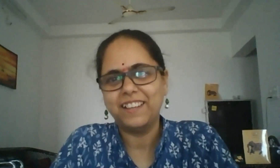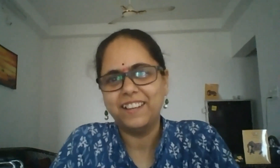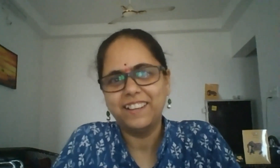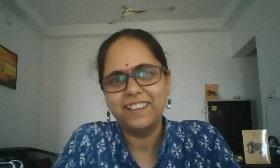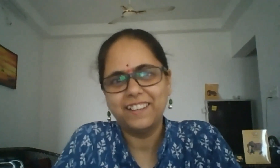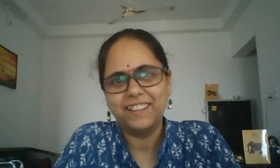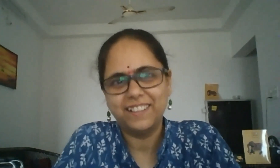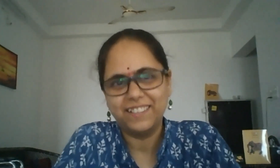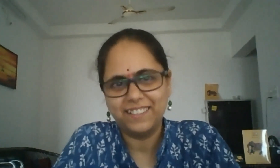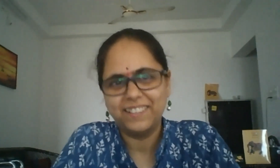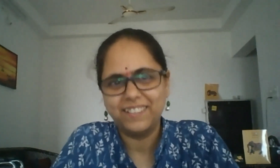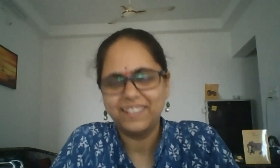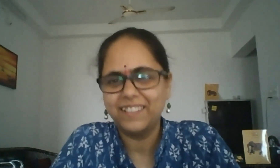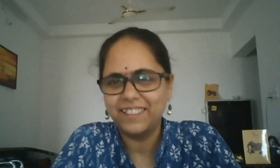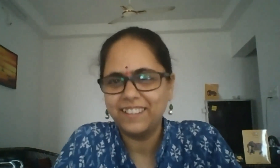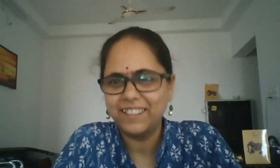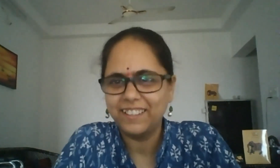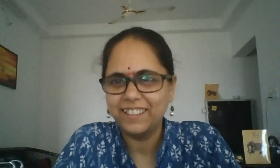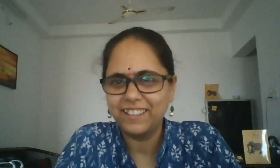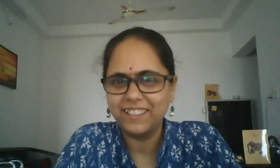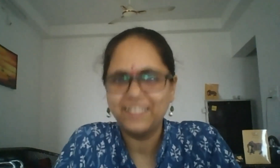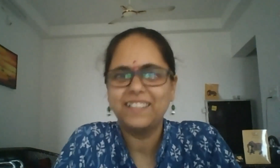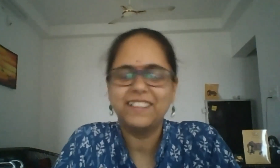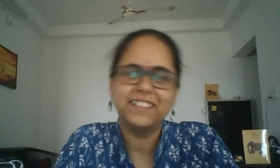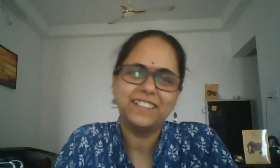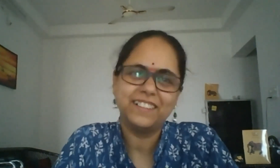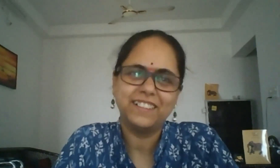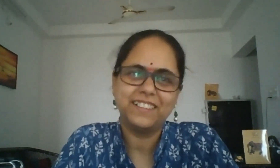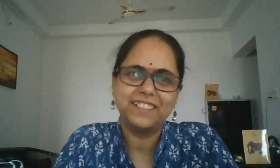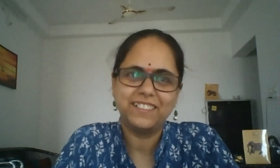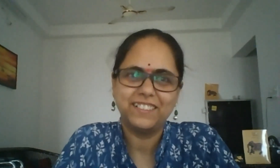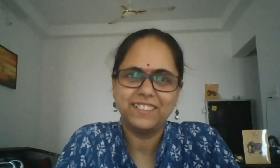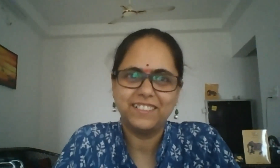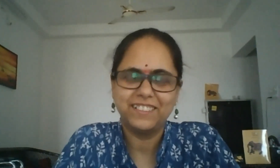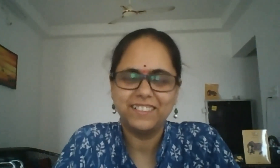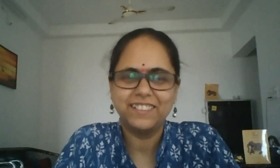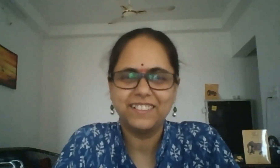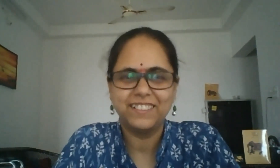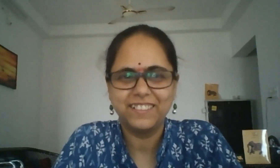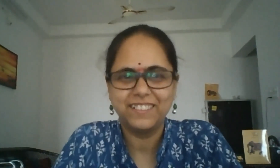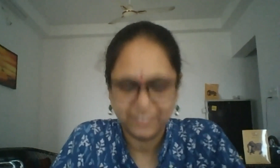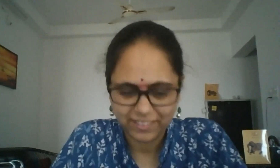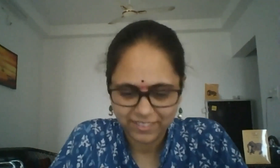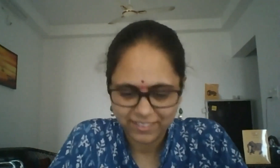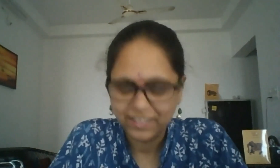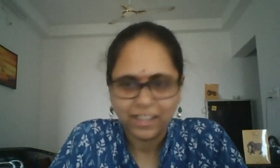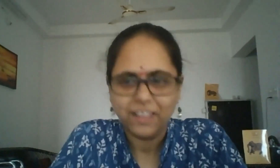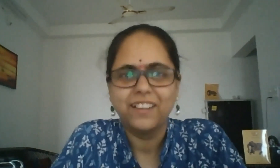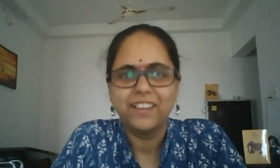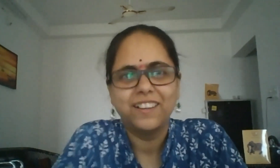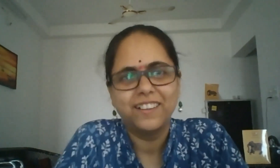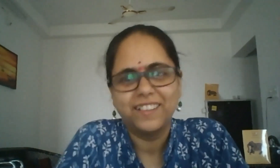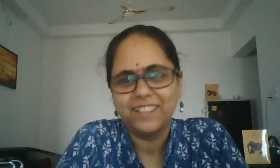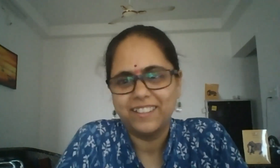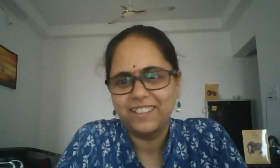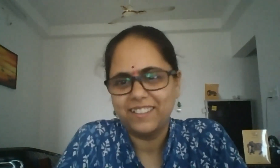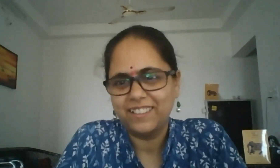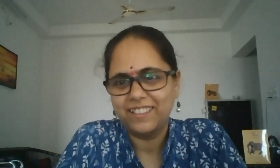have relaxed them a lot. I think everybody would agree that, because every time we force them only